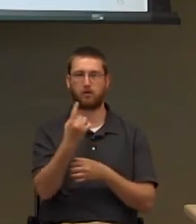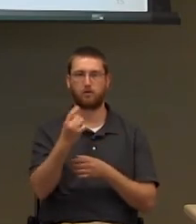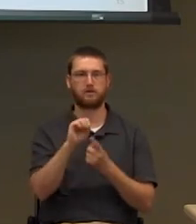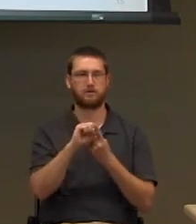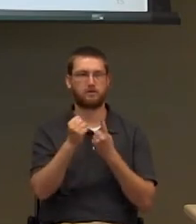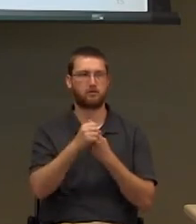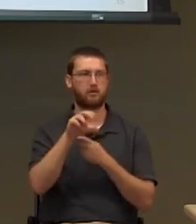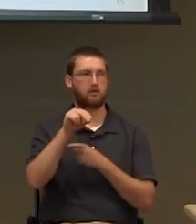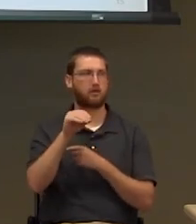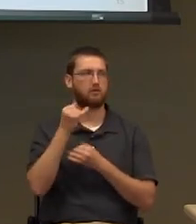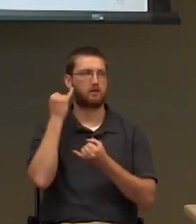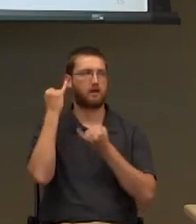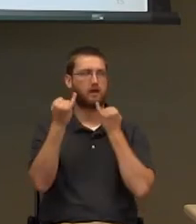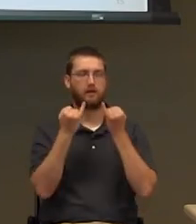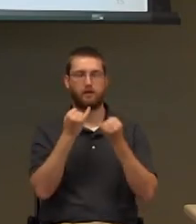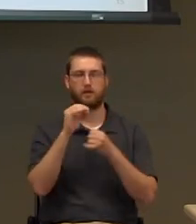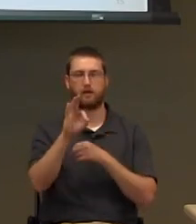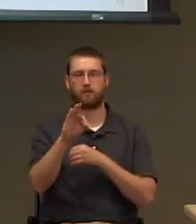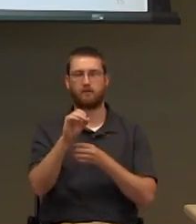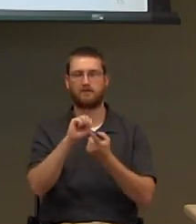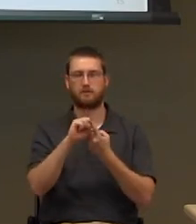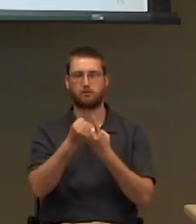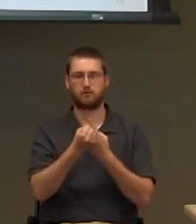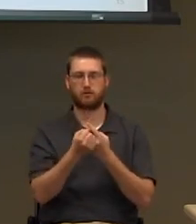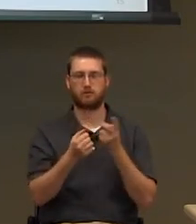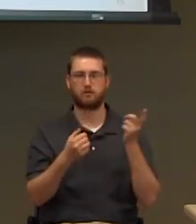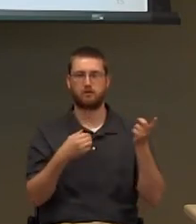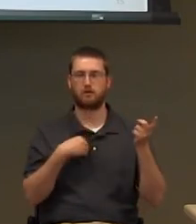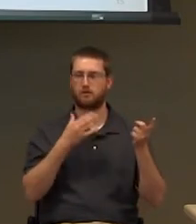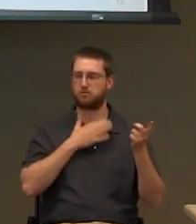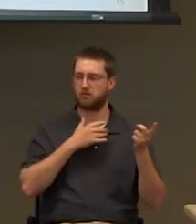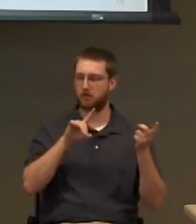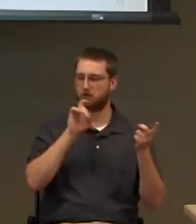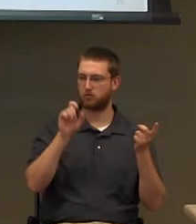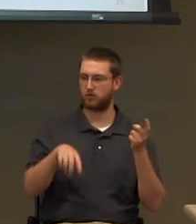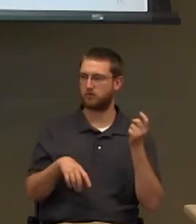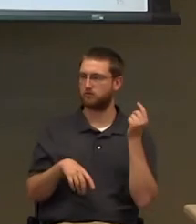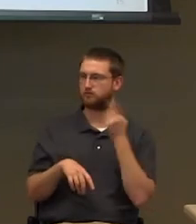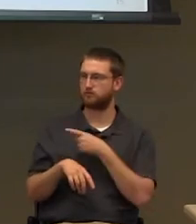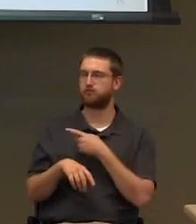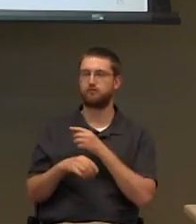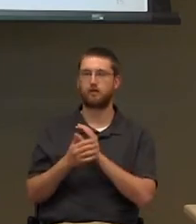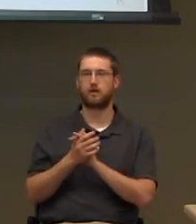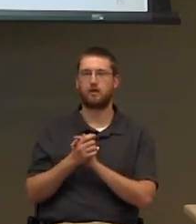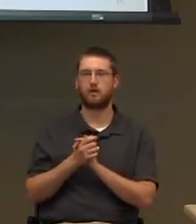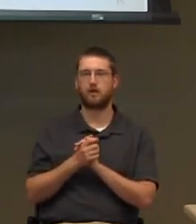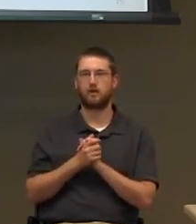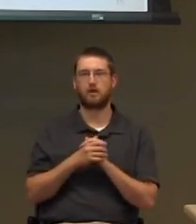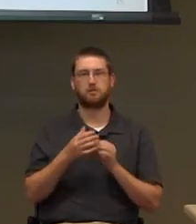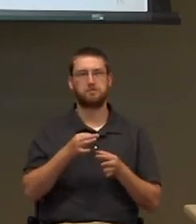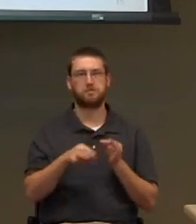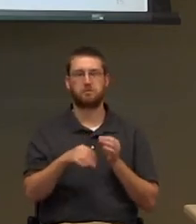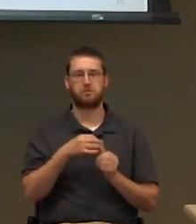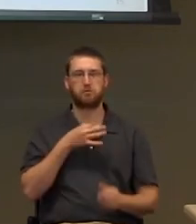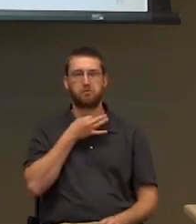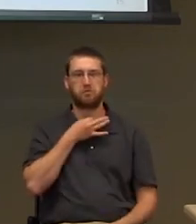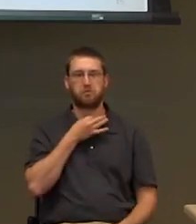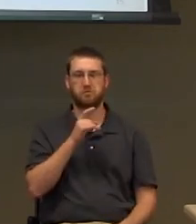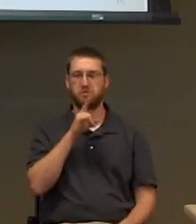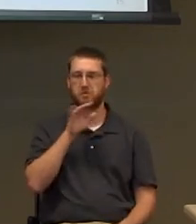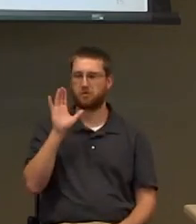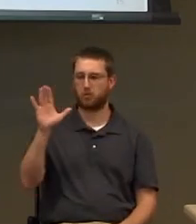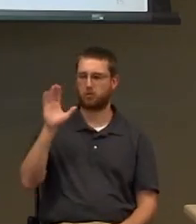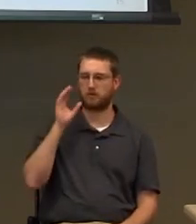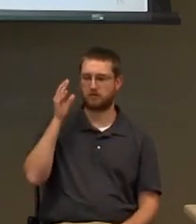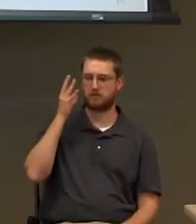Sometimes it's just ideas. But my question for you is very simple. I'm just curious. From your